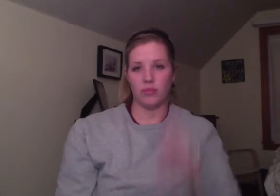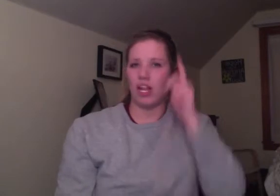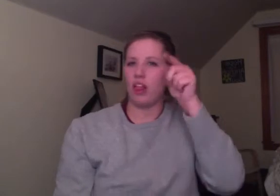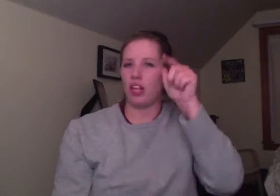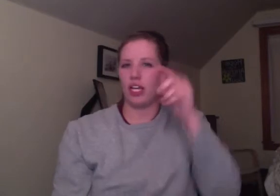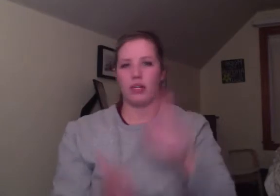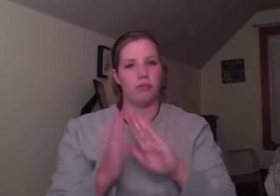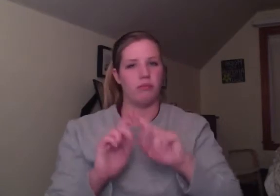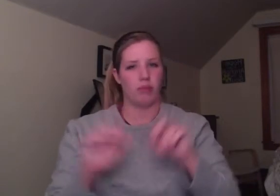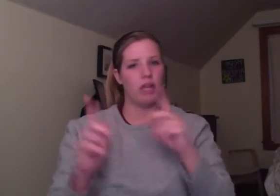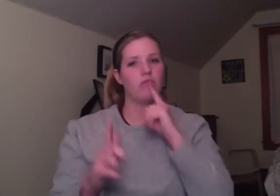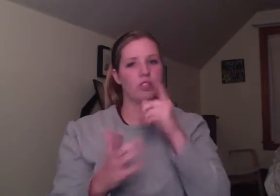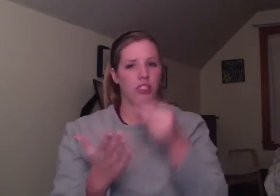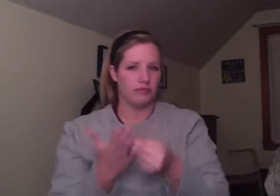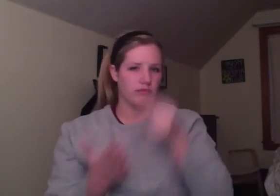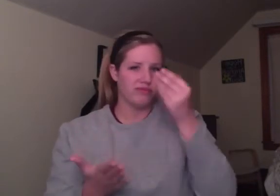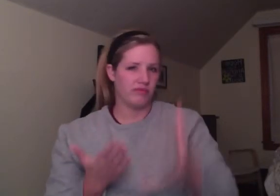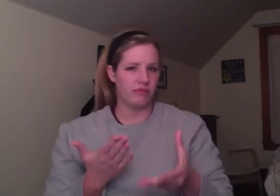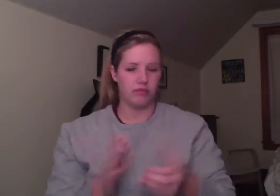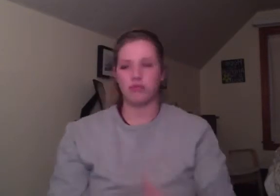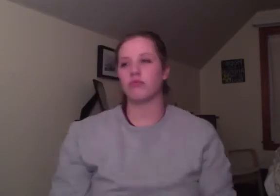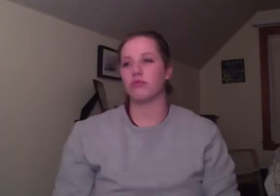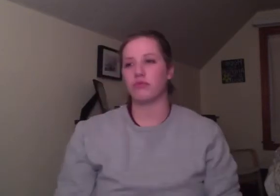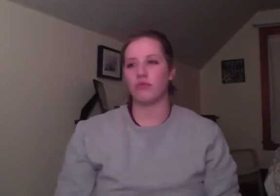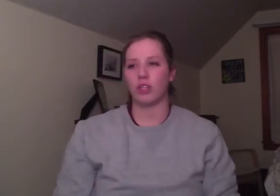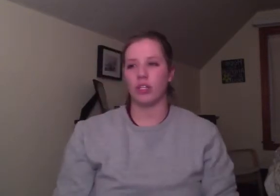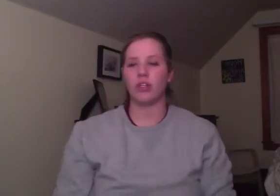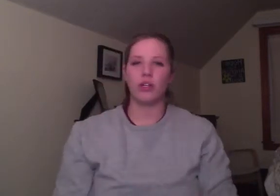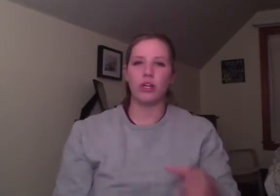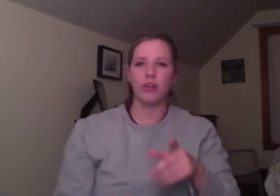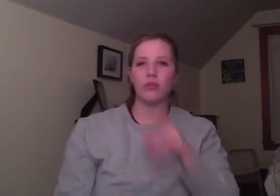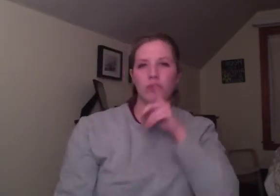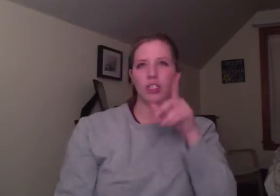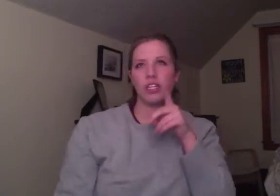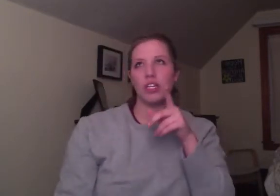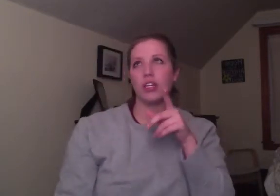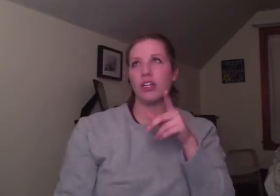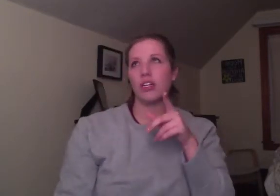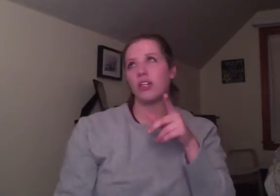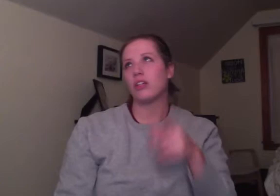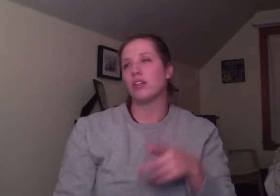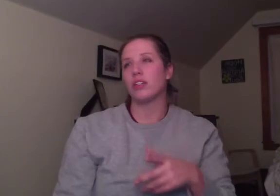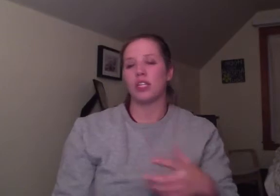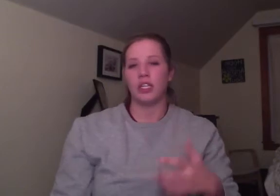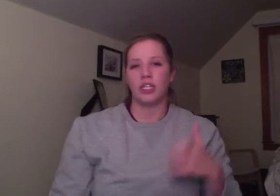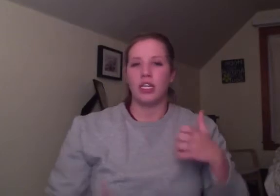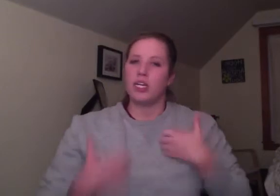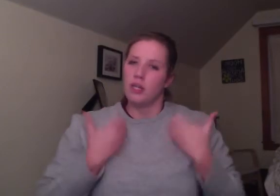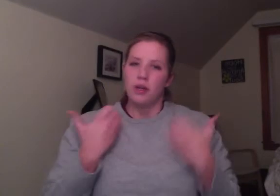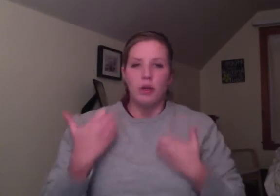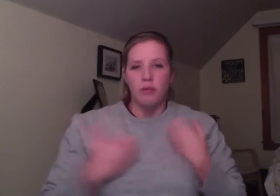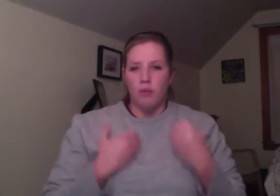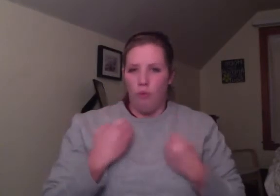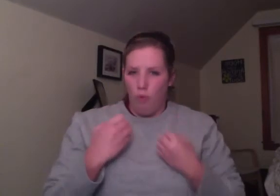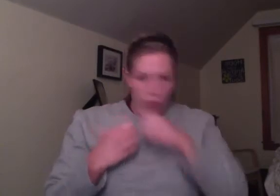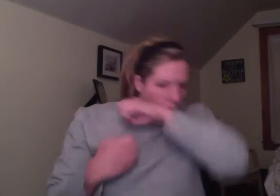really, film, the aesthetic of film is what I like. That it's a very emotional look to it, and I like the